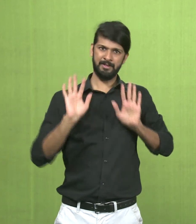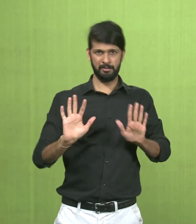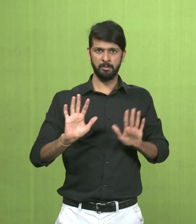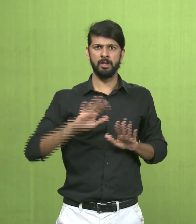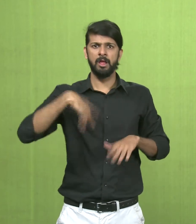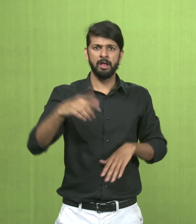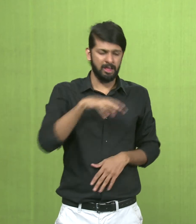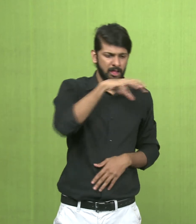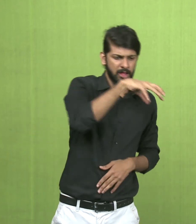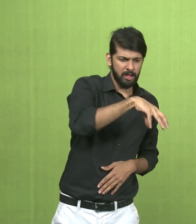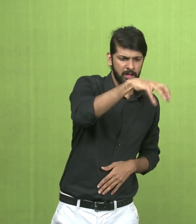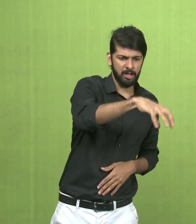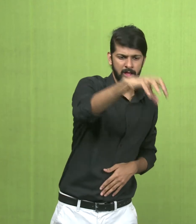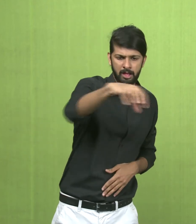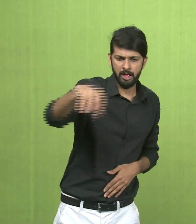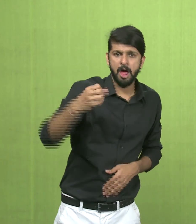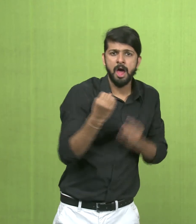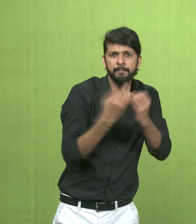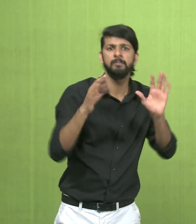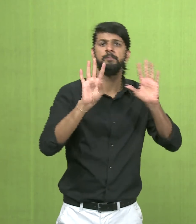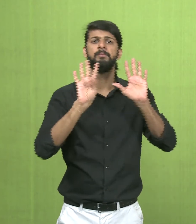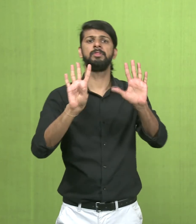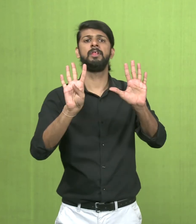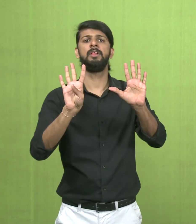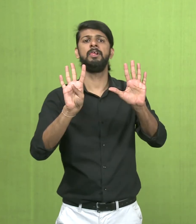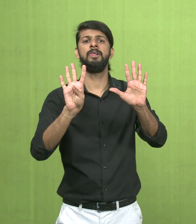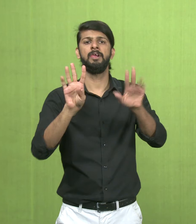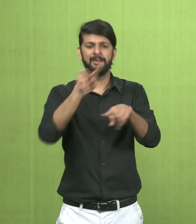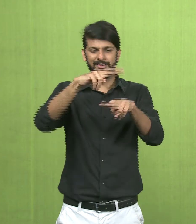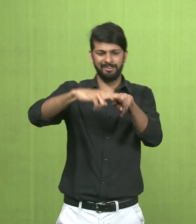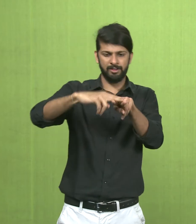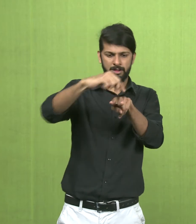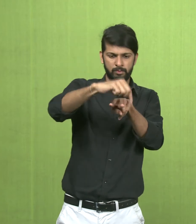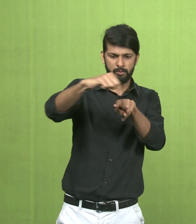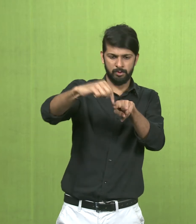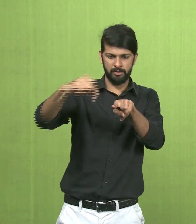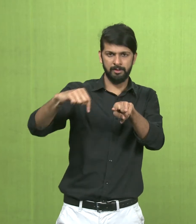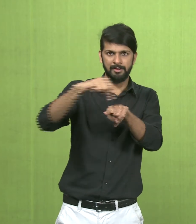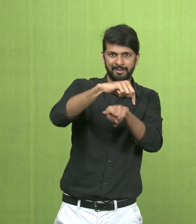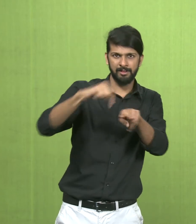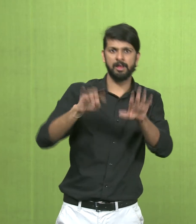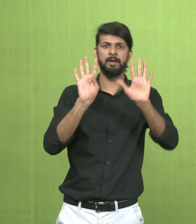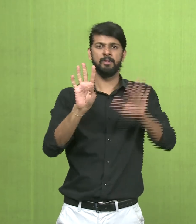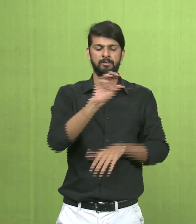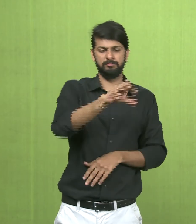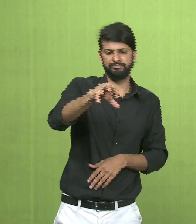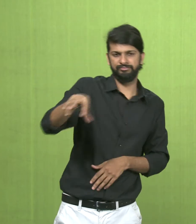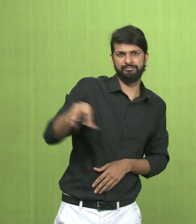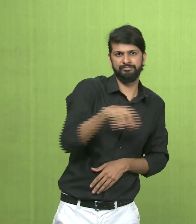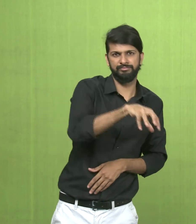Now you have 9 sections in this entire design.